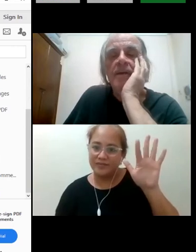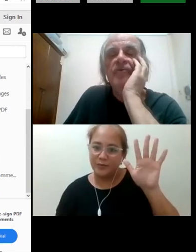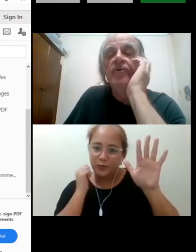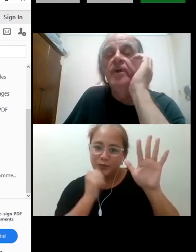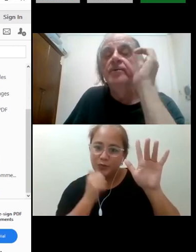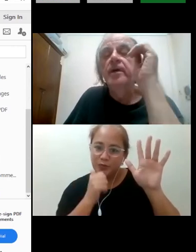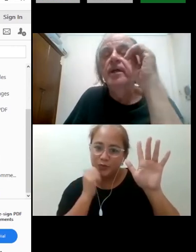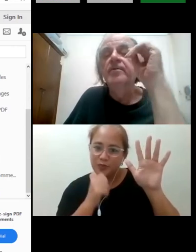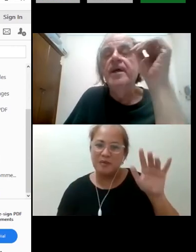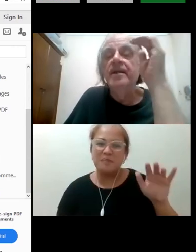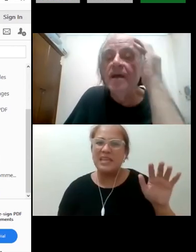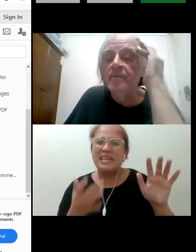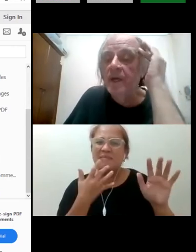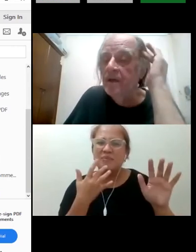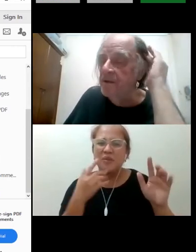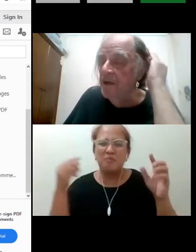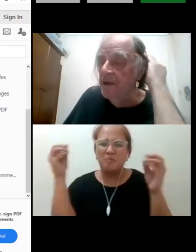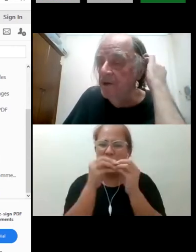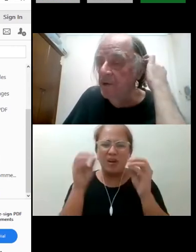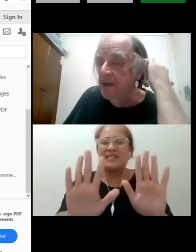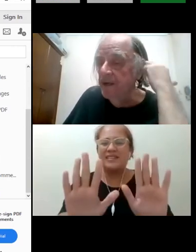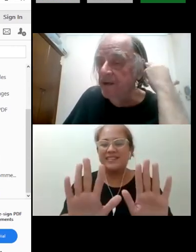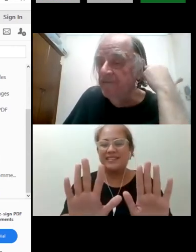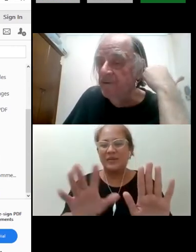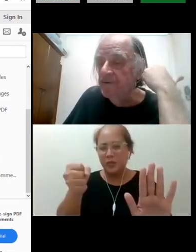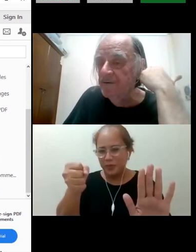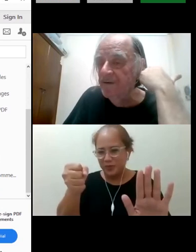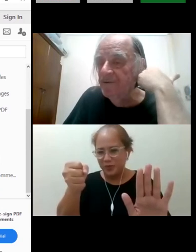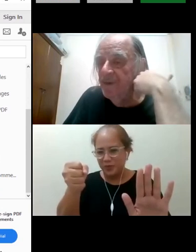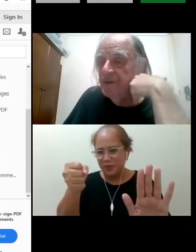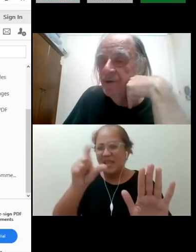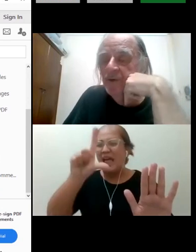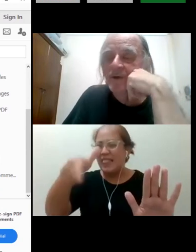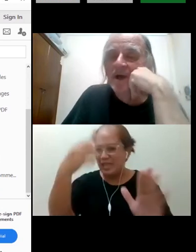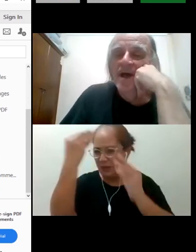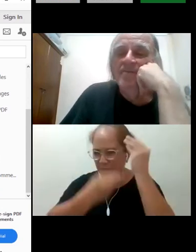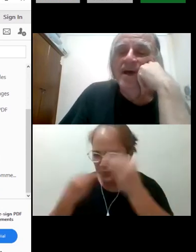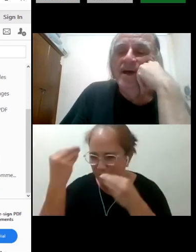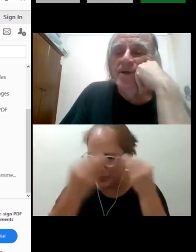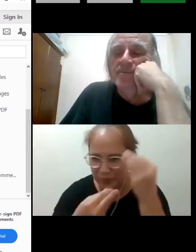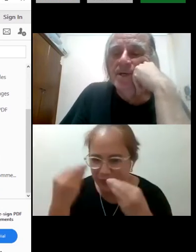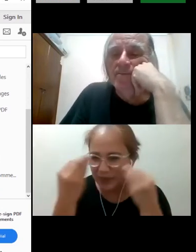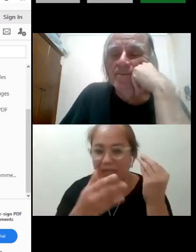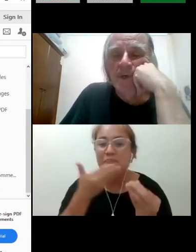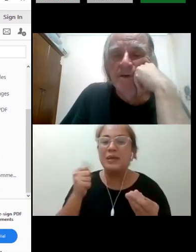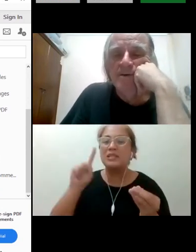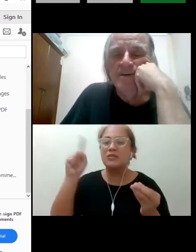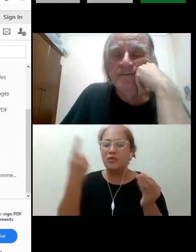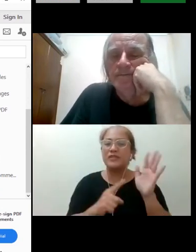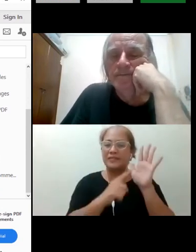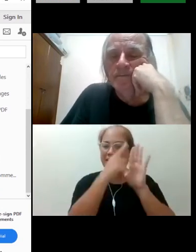But I prefer not to get into that yet because you may get confused. We'll make sure we have the hand shapes down.